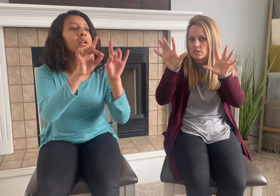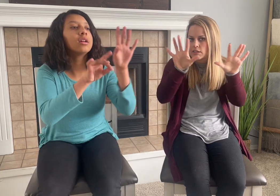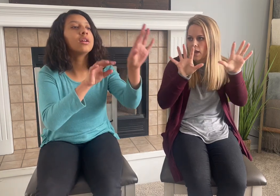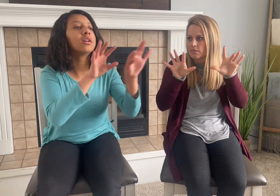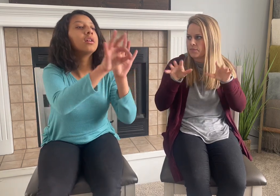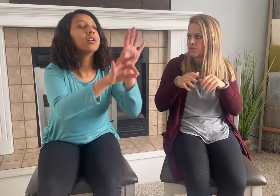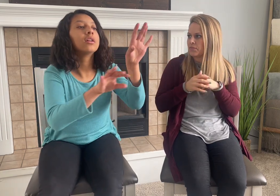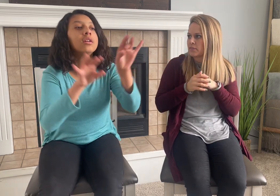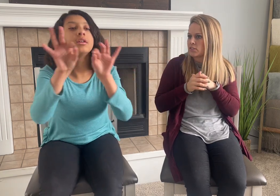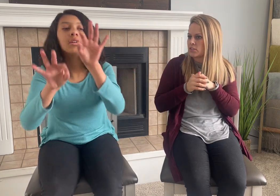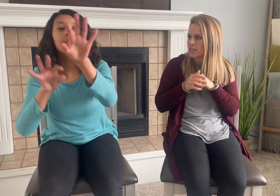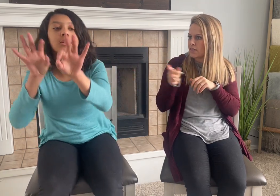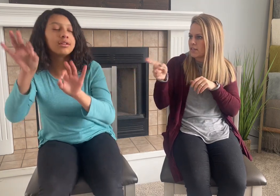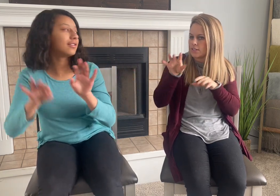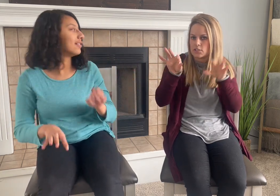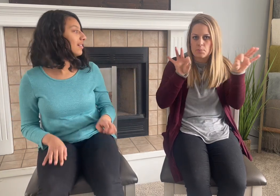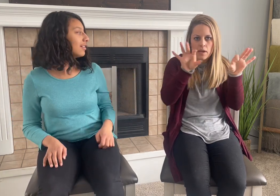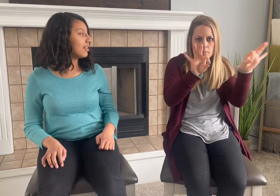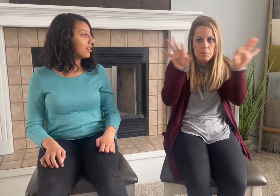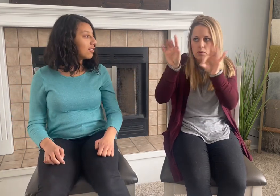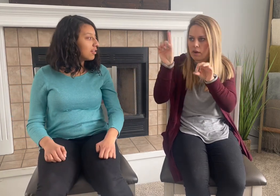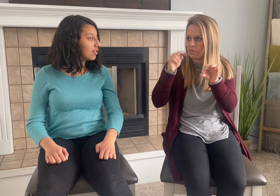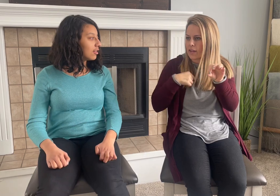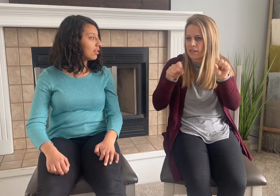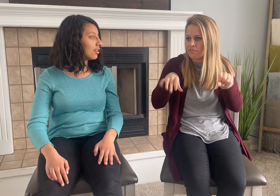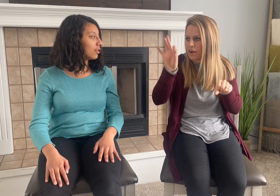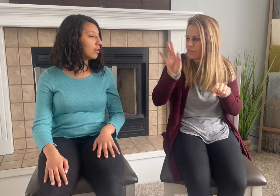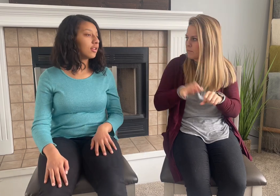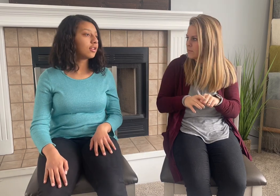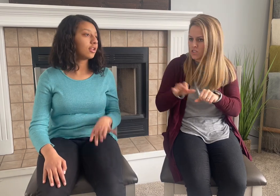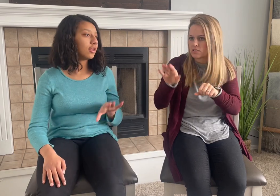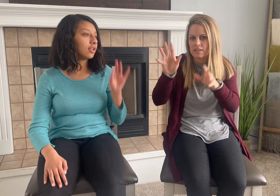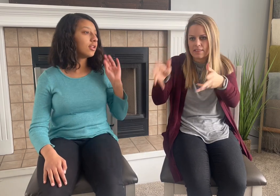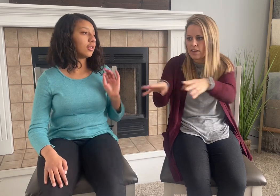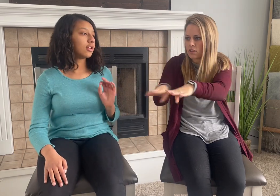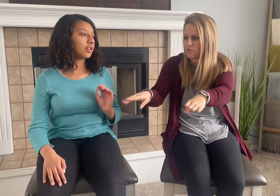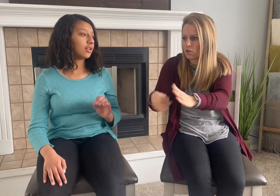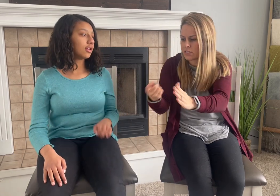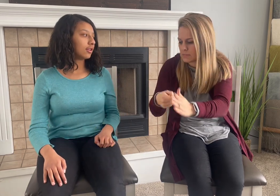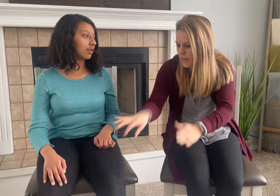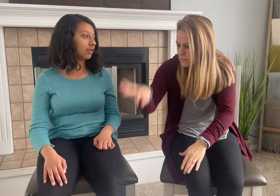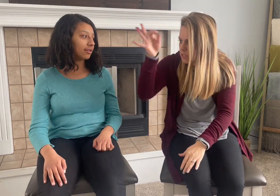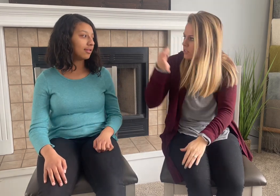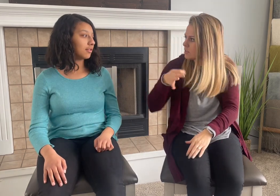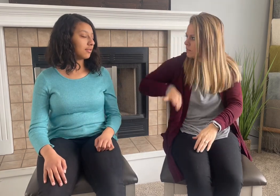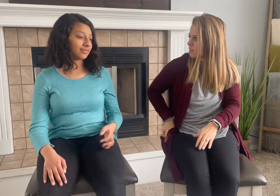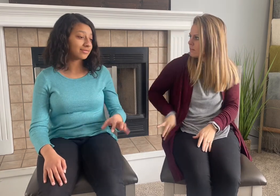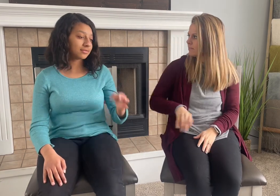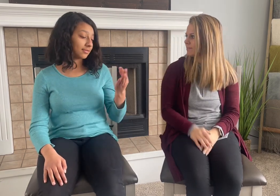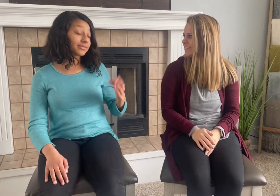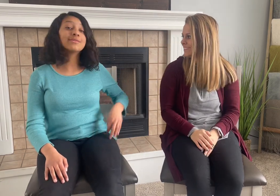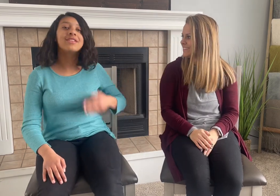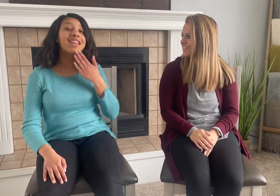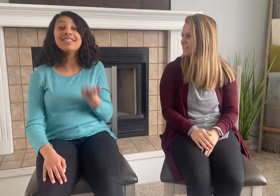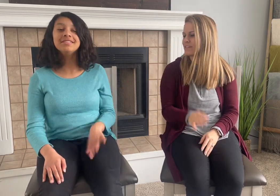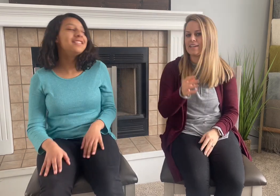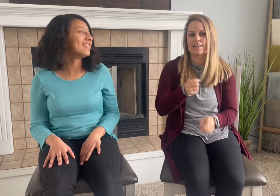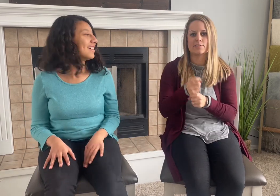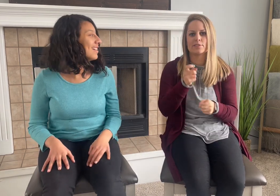Just, yeah. Just like this. I just pick them up wherever I can find them. They're just laying on the floor sometimes and just, that was a